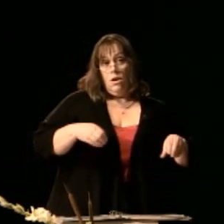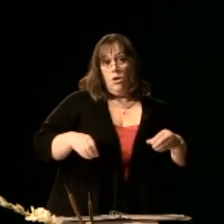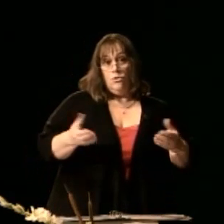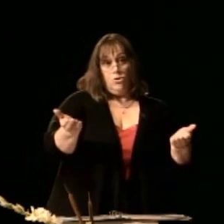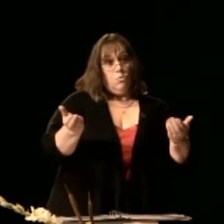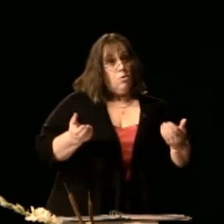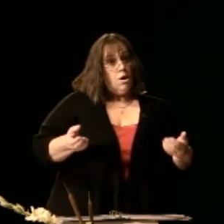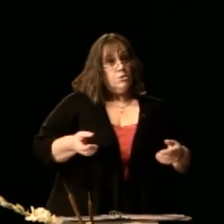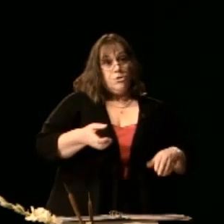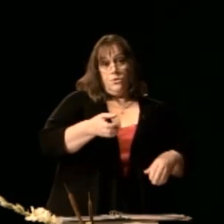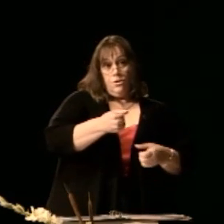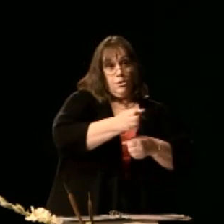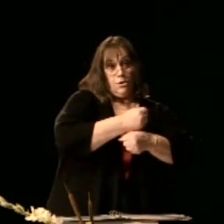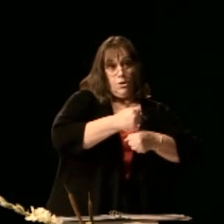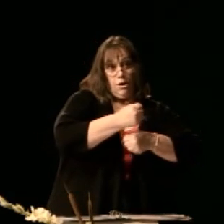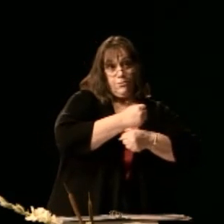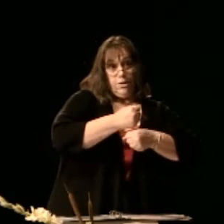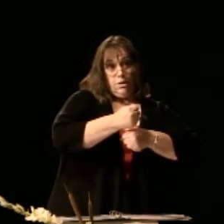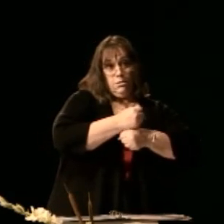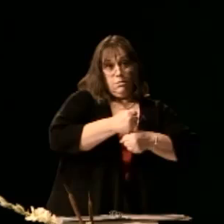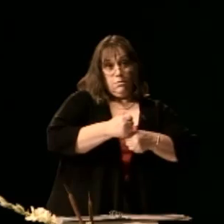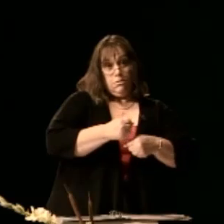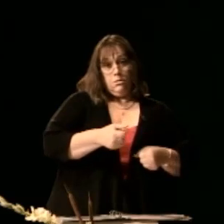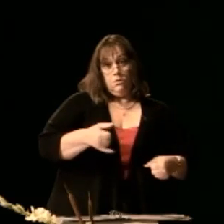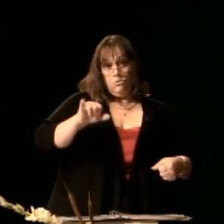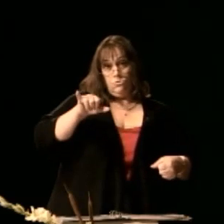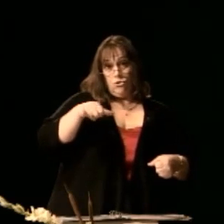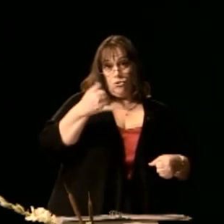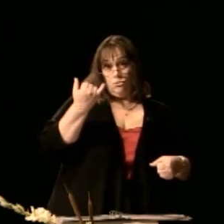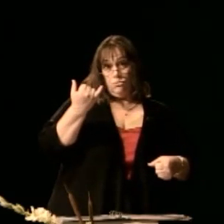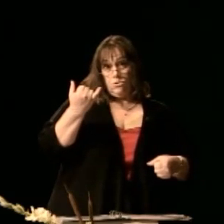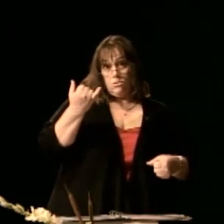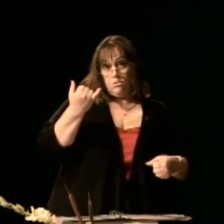Do you want coffee, juice,